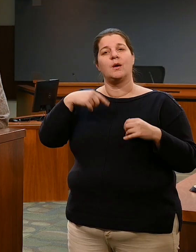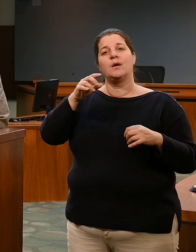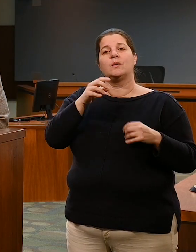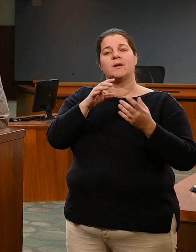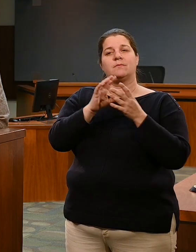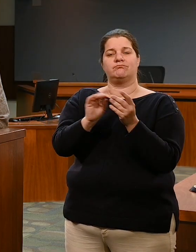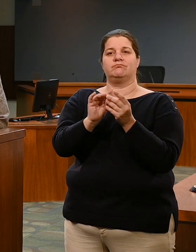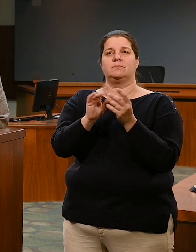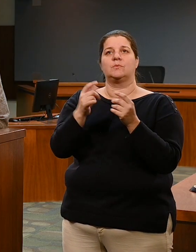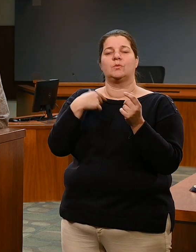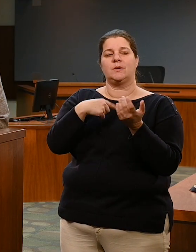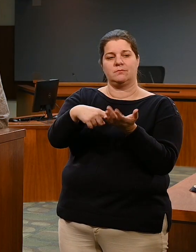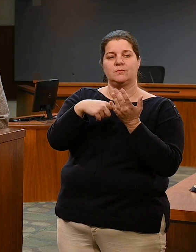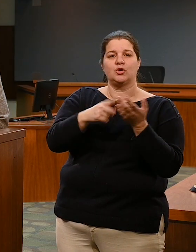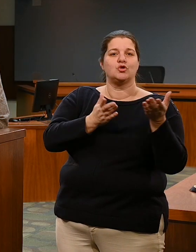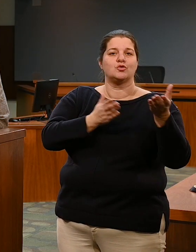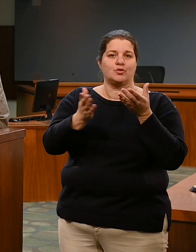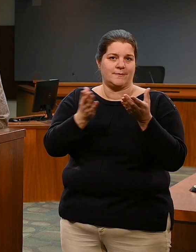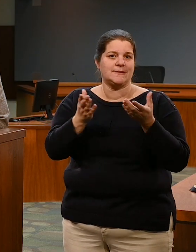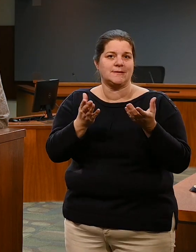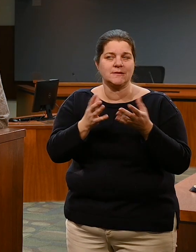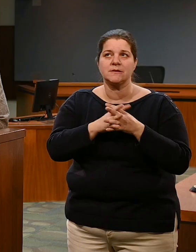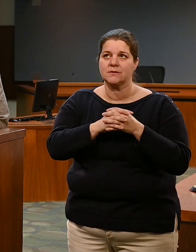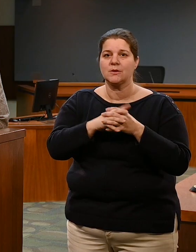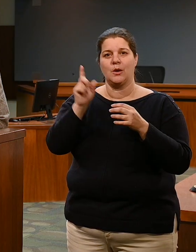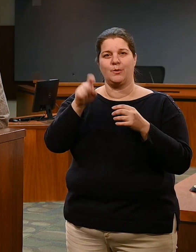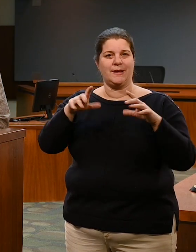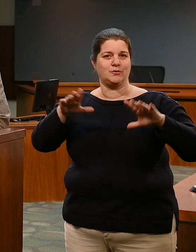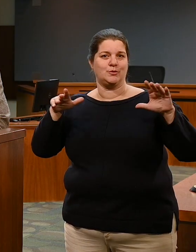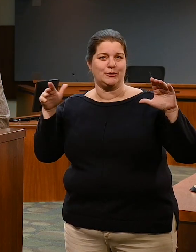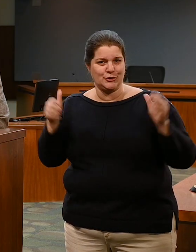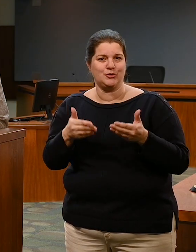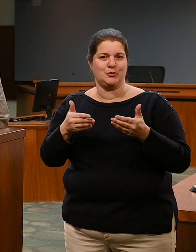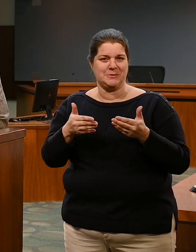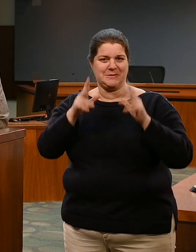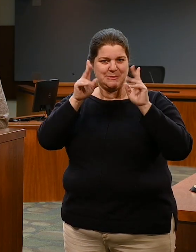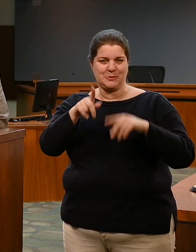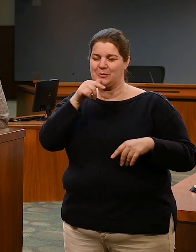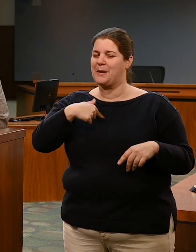service, to introduce the person who I'm proud to serve alongside,